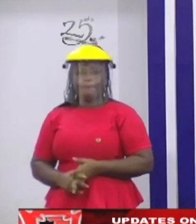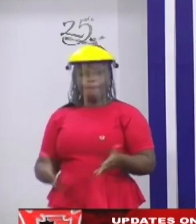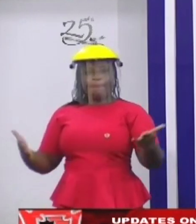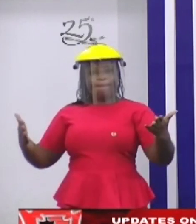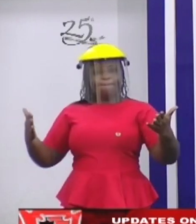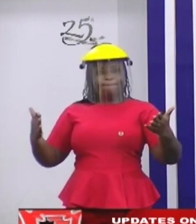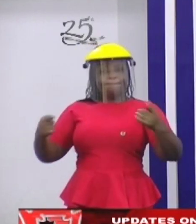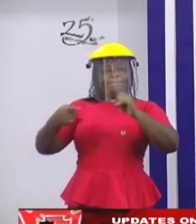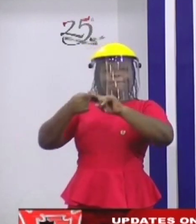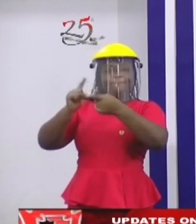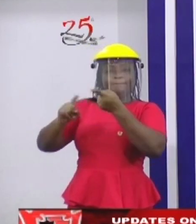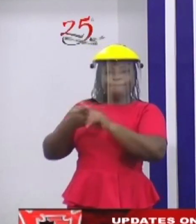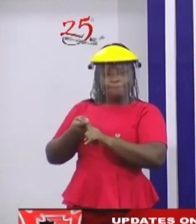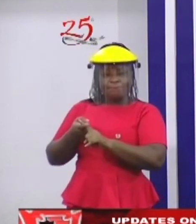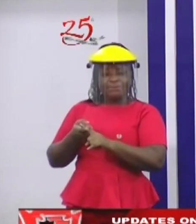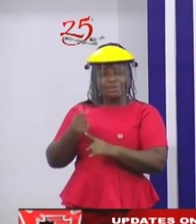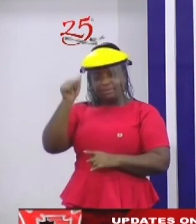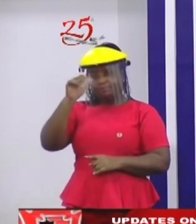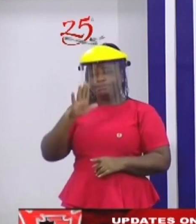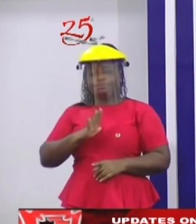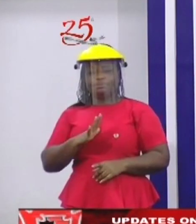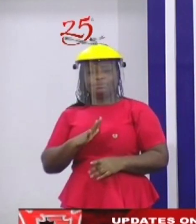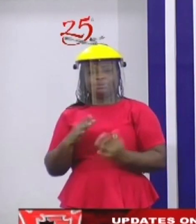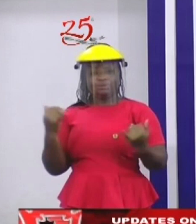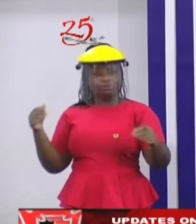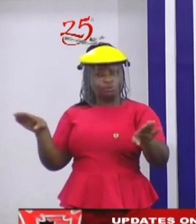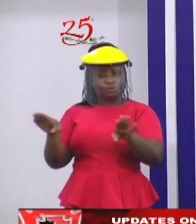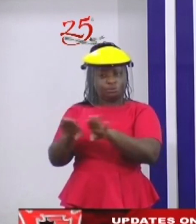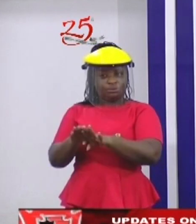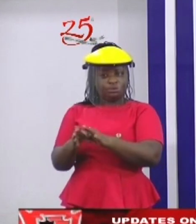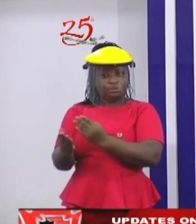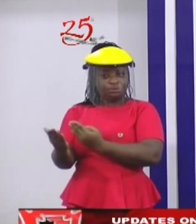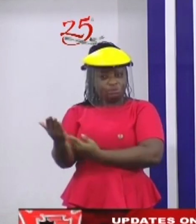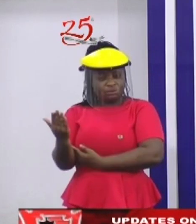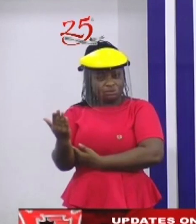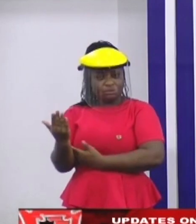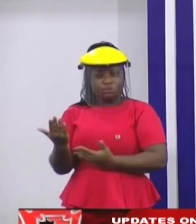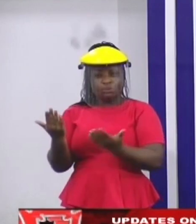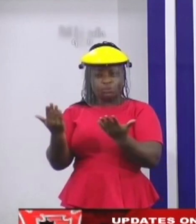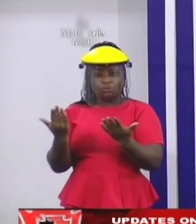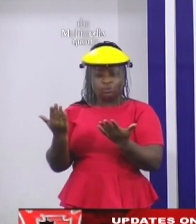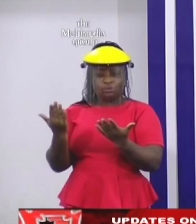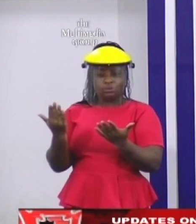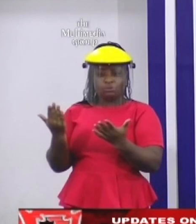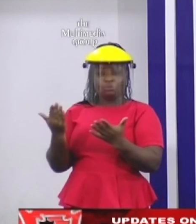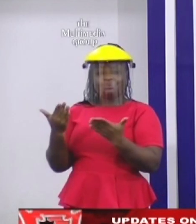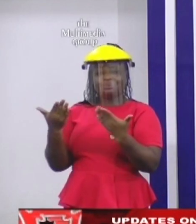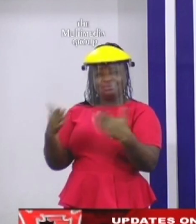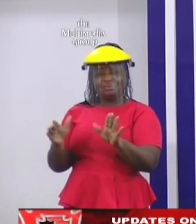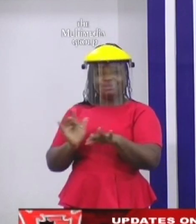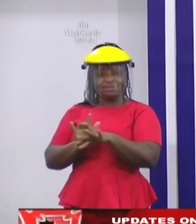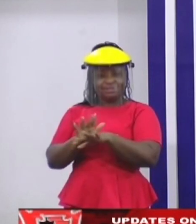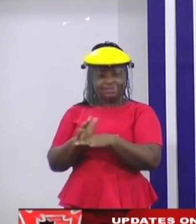Colleagues, we will have to bring down the curtain at this time this morning. We want to tighten up the briefs as quickly as possible.